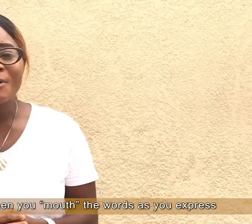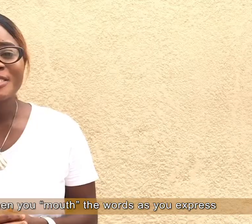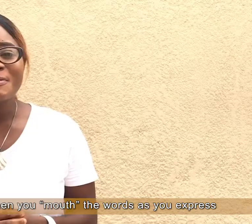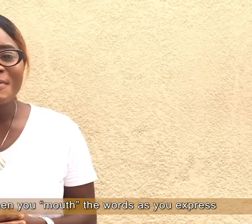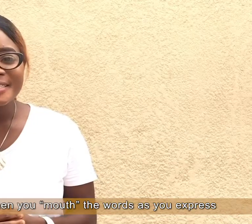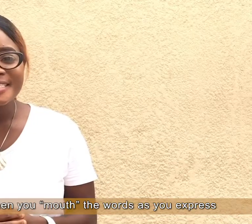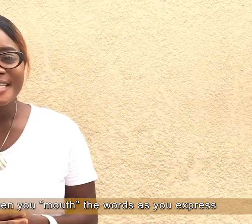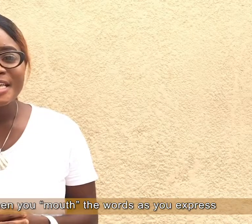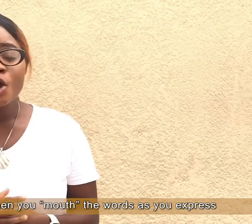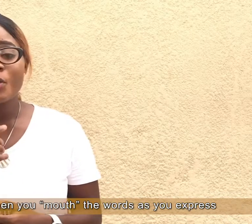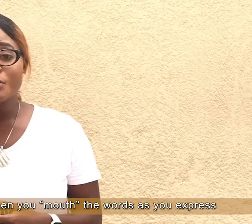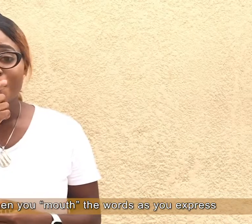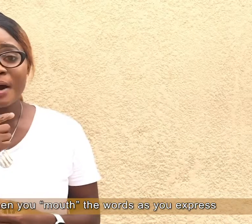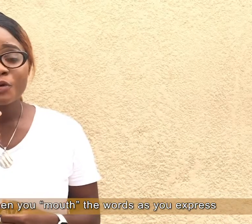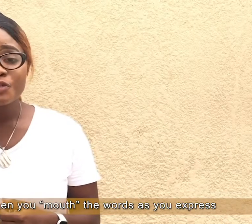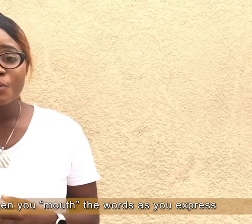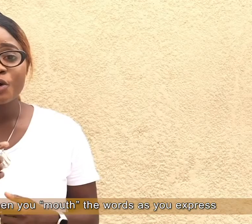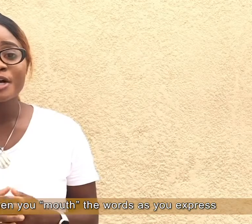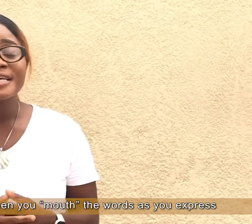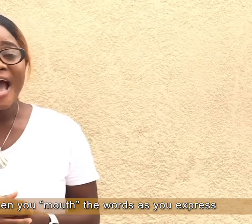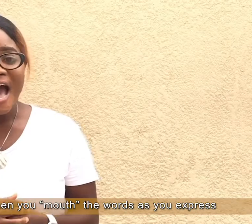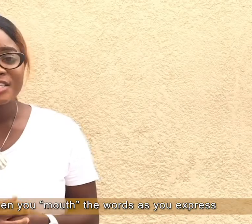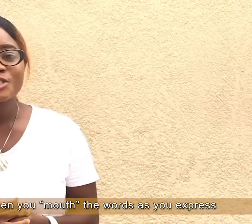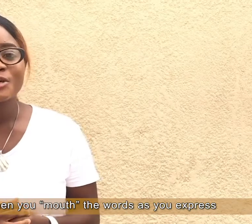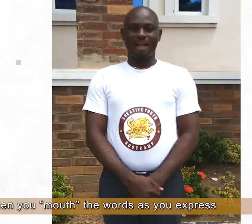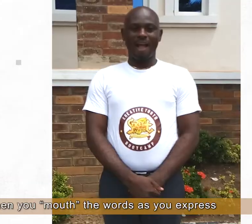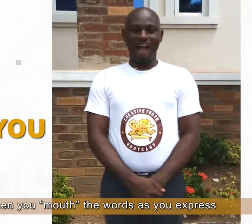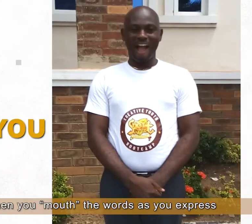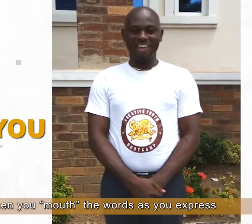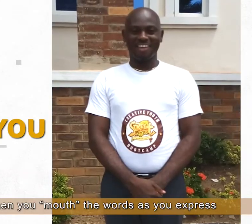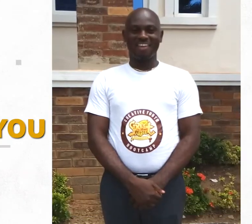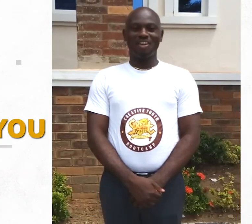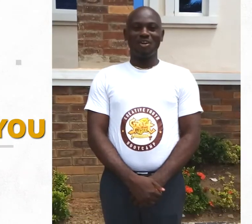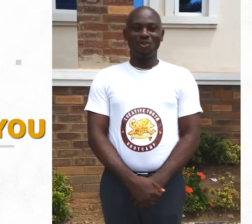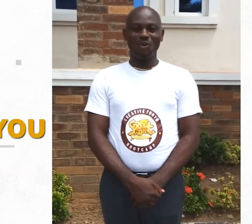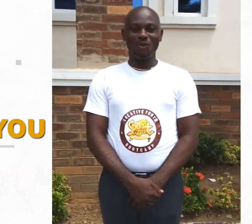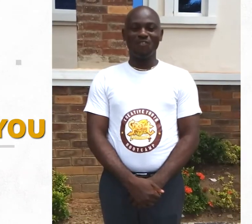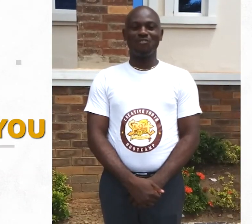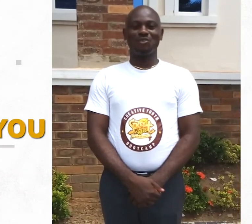It helps immensely when you mouth the word as you express.